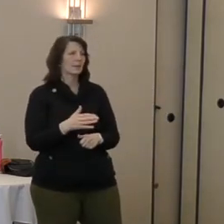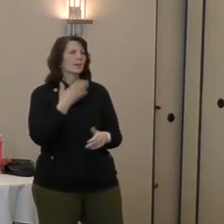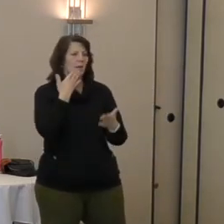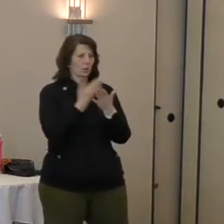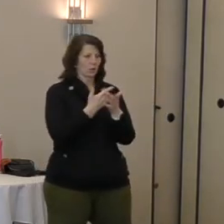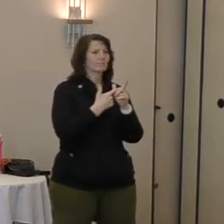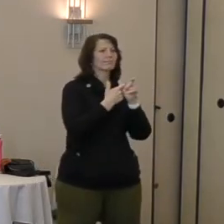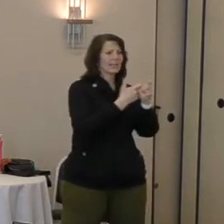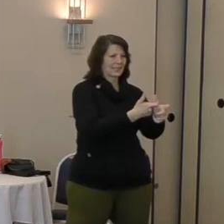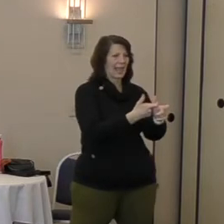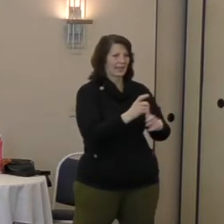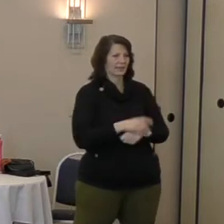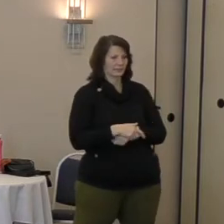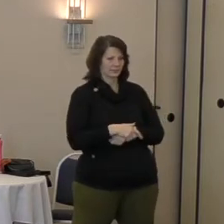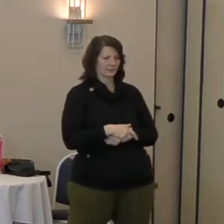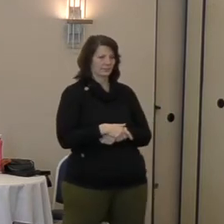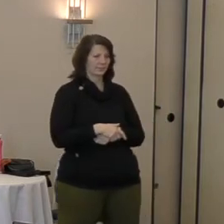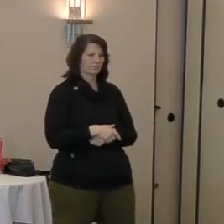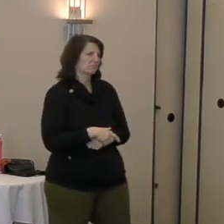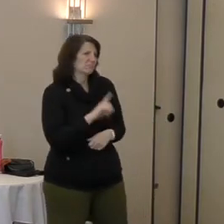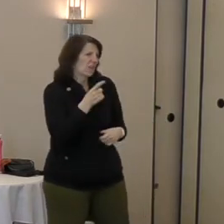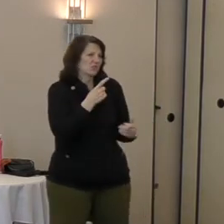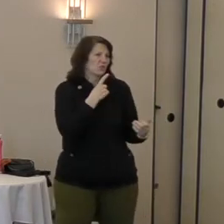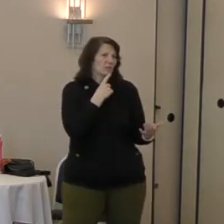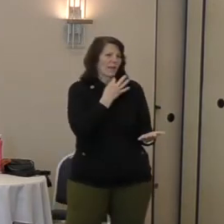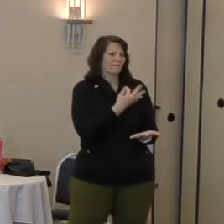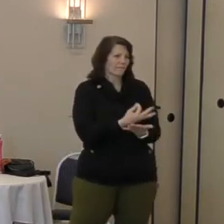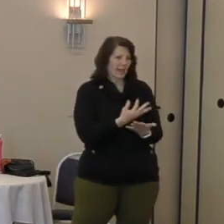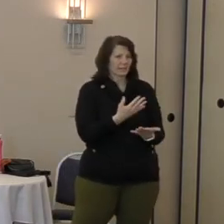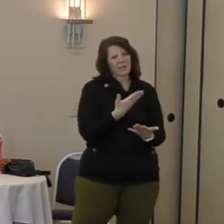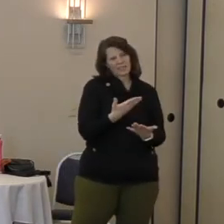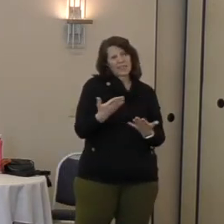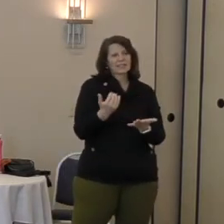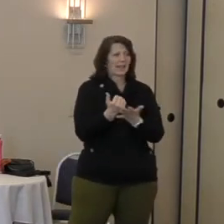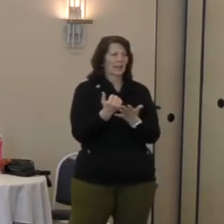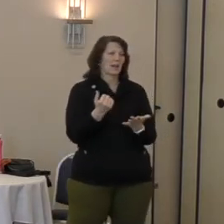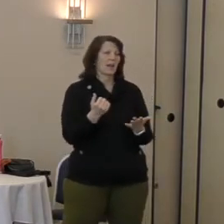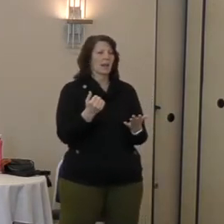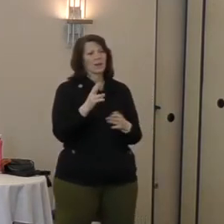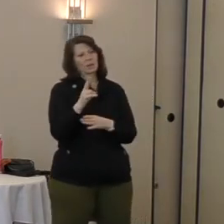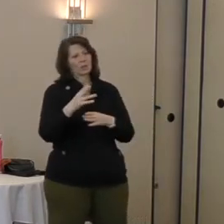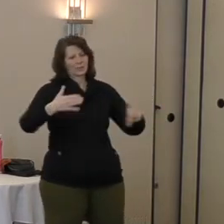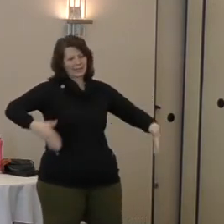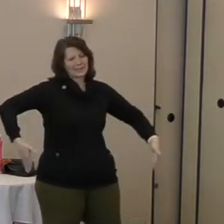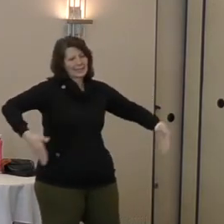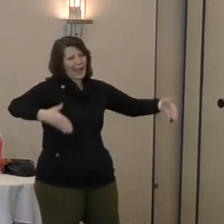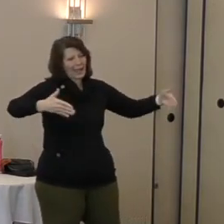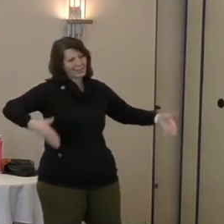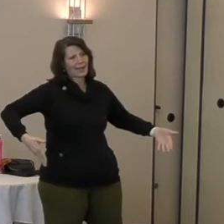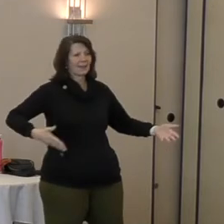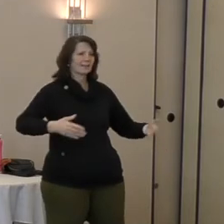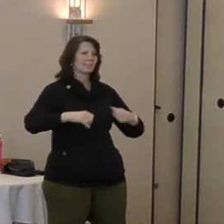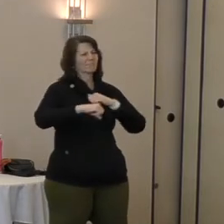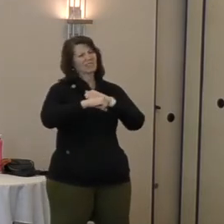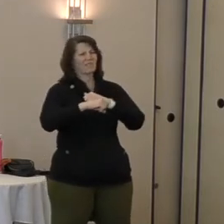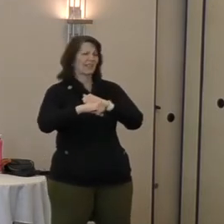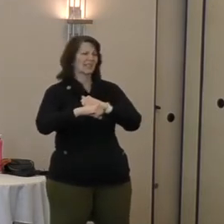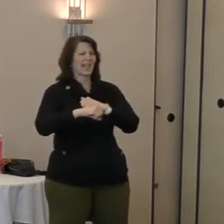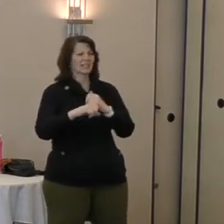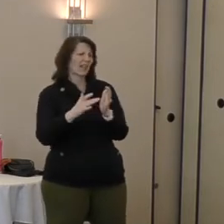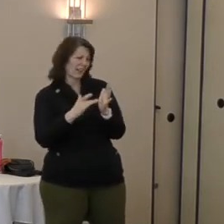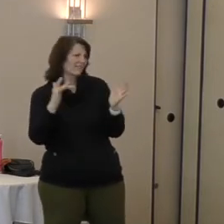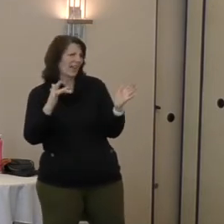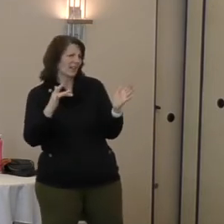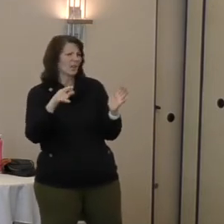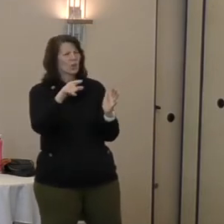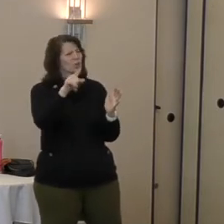attack. Like, it's just facts, right? There are other things that help too, right? Using the sidelines, defenders. The defense has all kinds of advantages. And